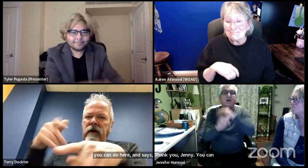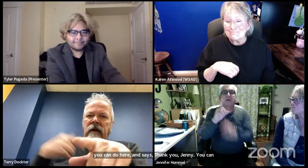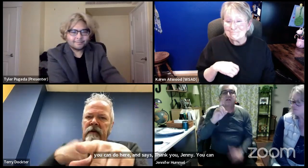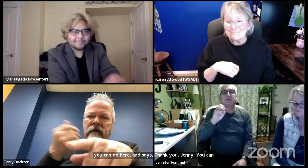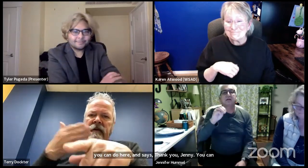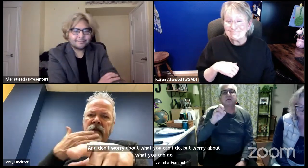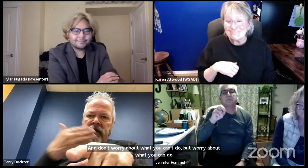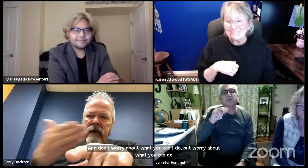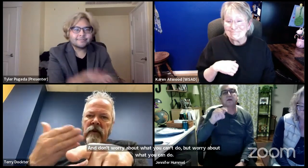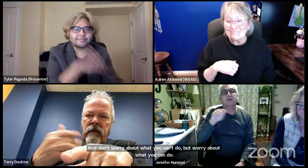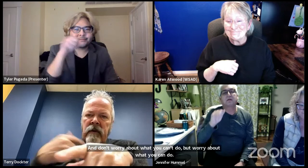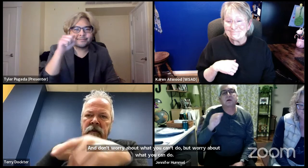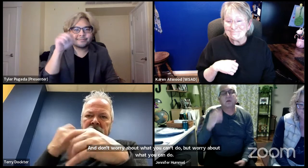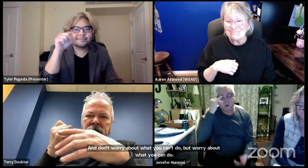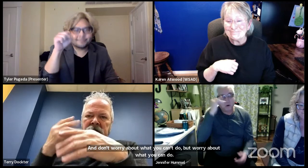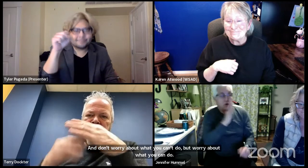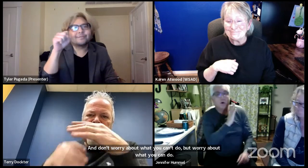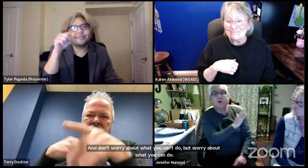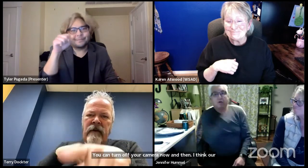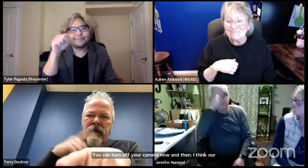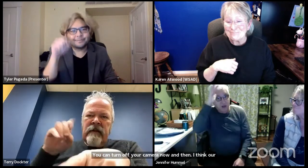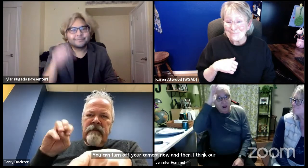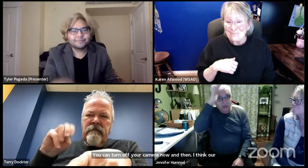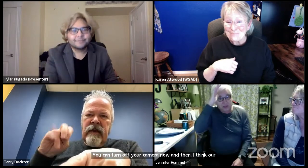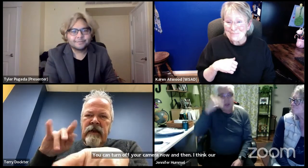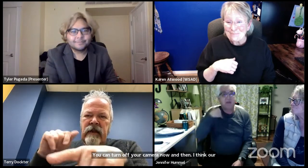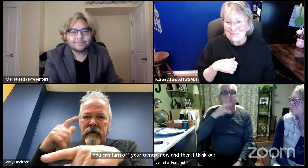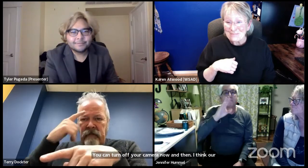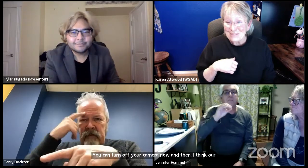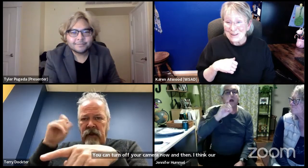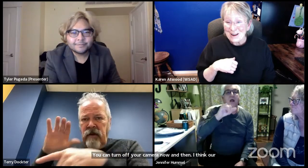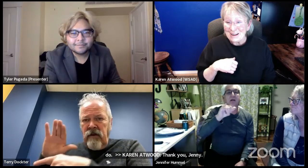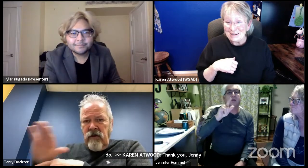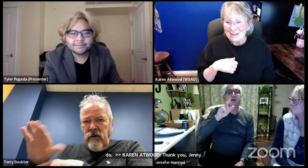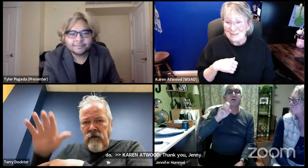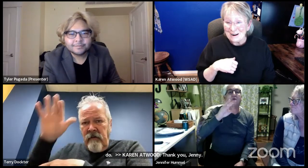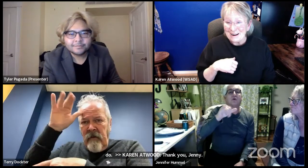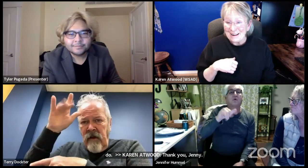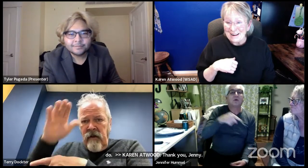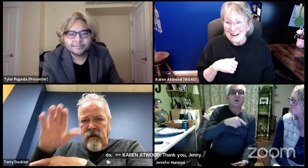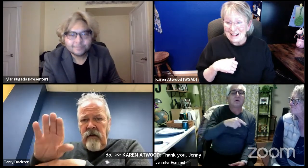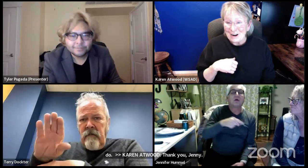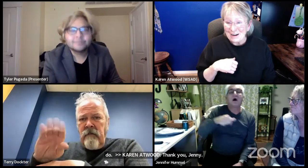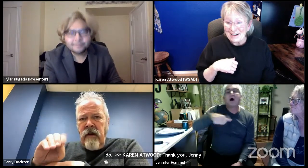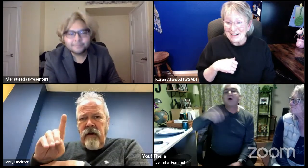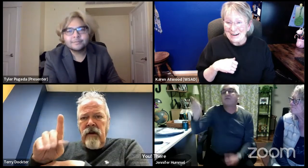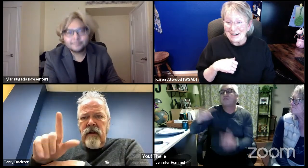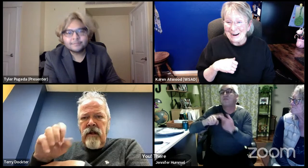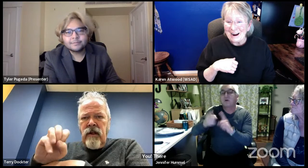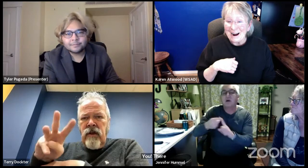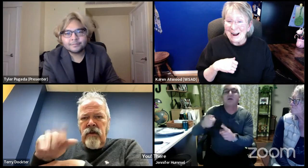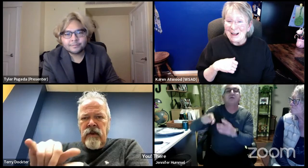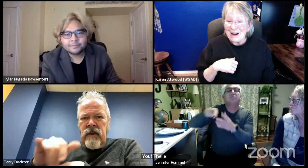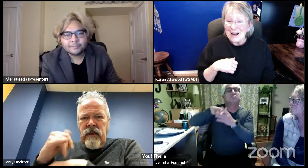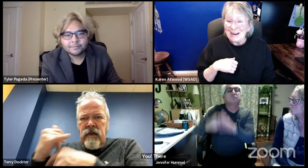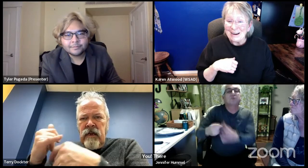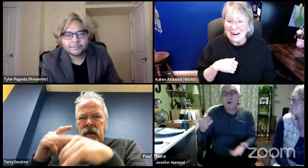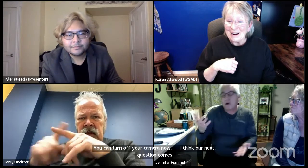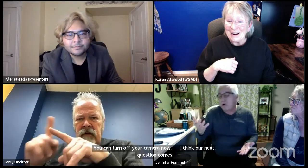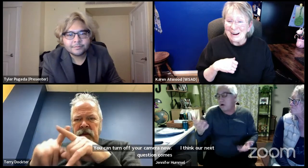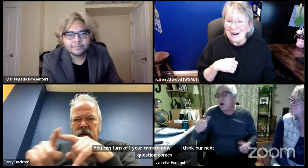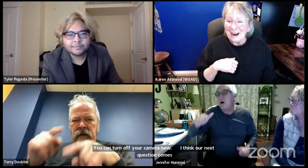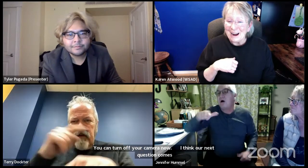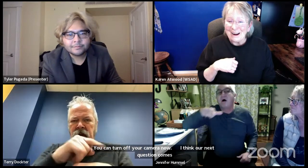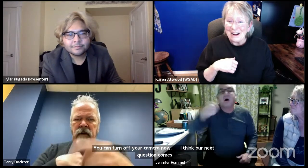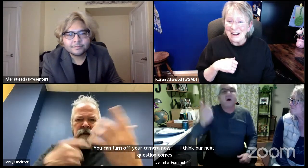4 categories. Felix is right. That's all I wanted to make, is that be careful what you say, because dementia is a big word meaning different things. Her father has